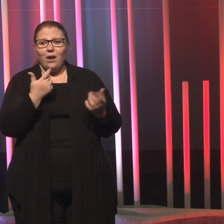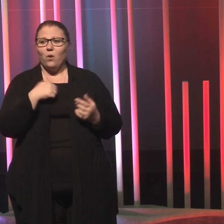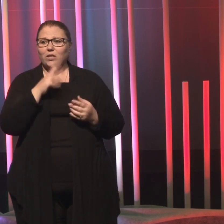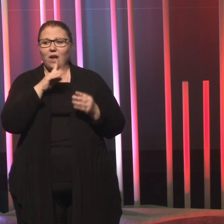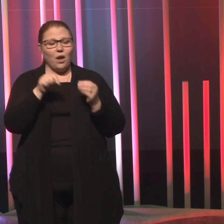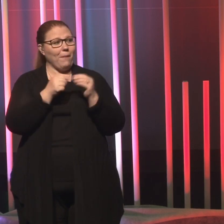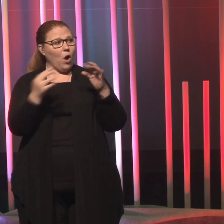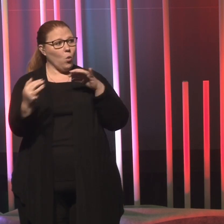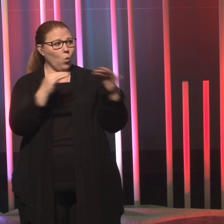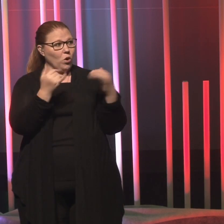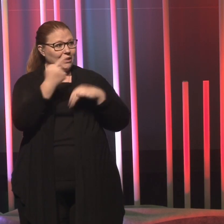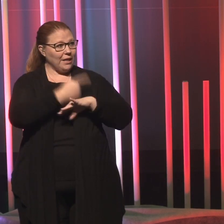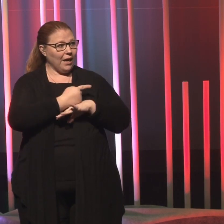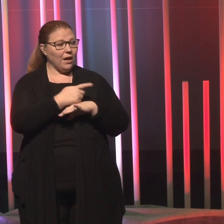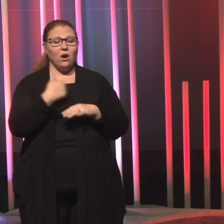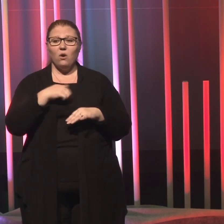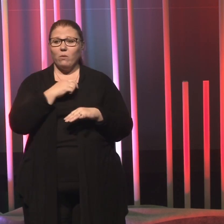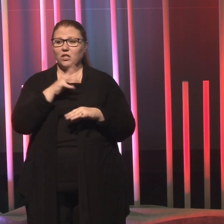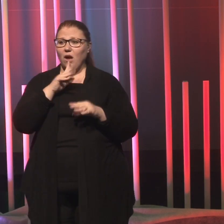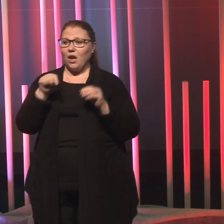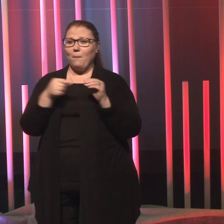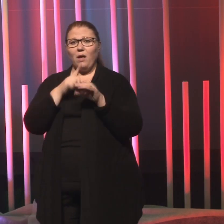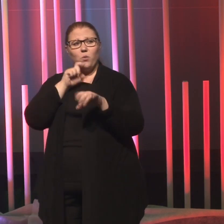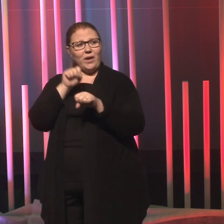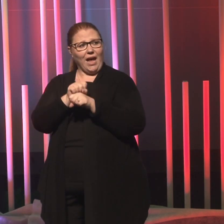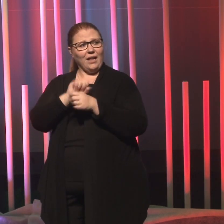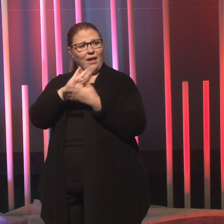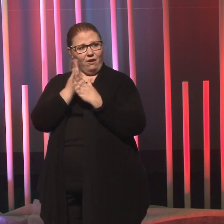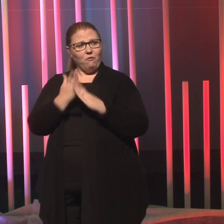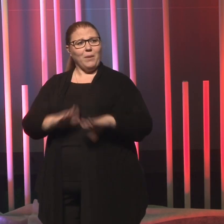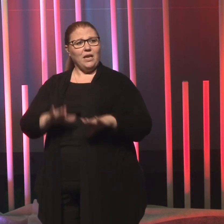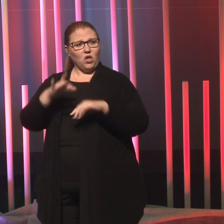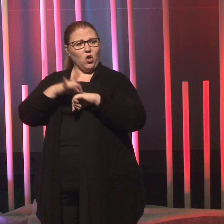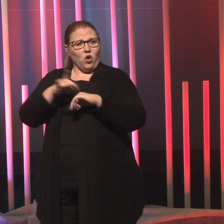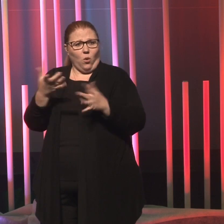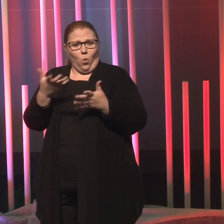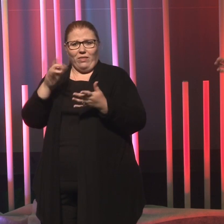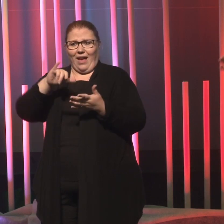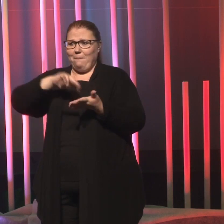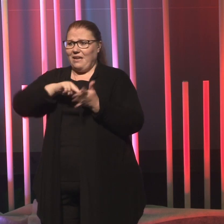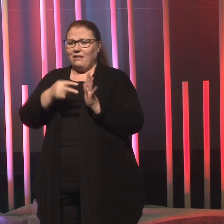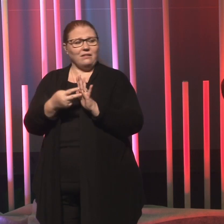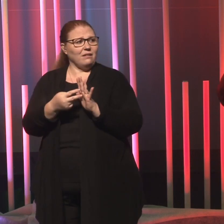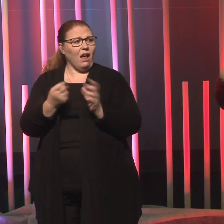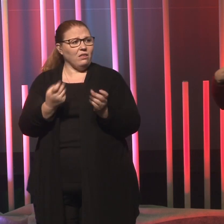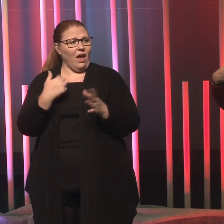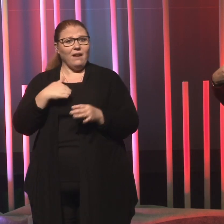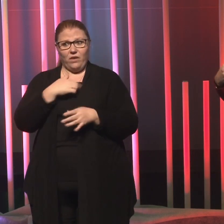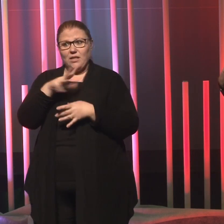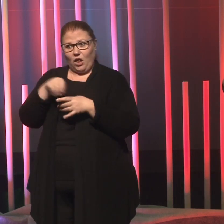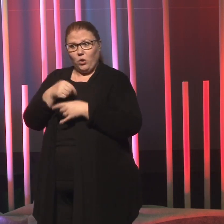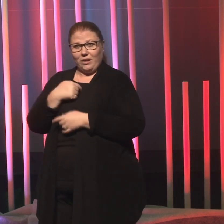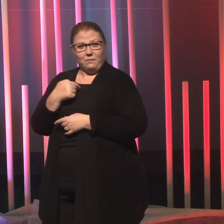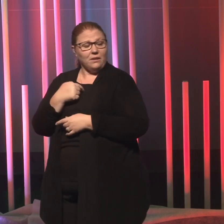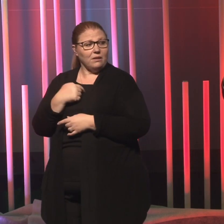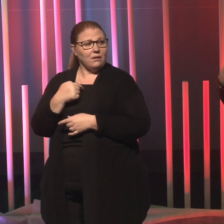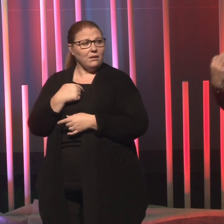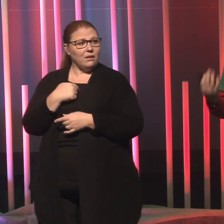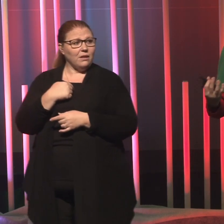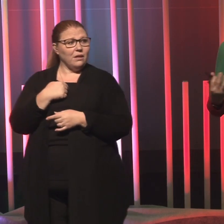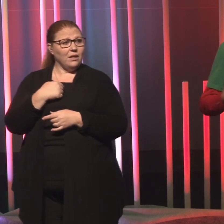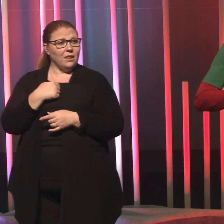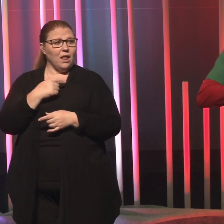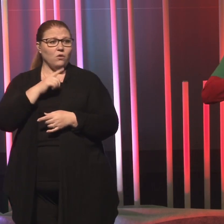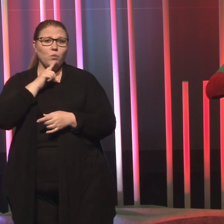about war today, and we're going to be talking about kind of the reality of peace on earth and what that means. And I know a lot of us, including myself, have